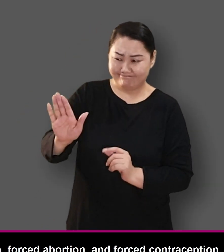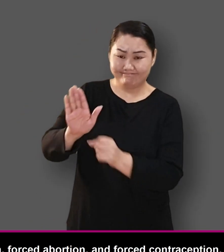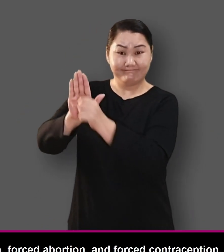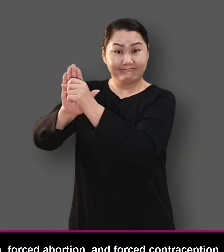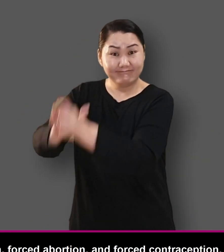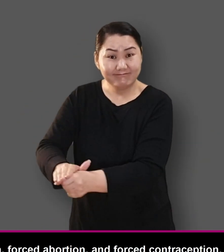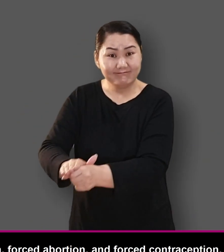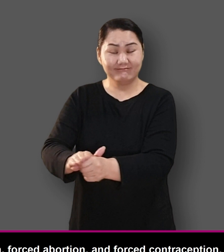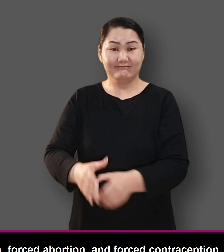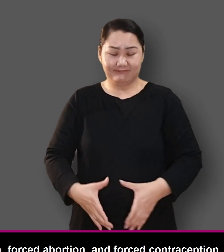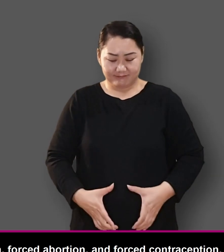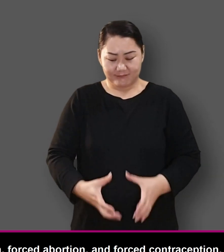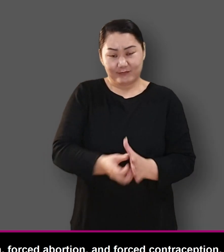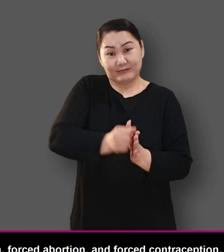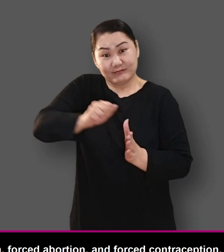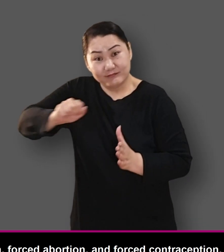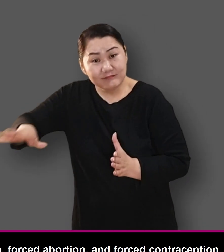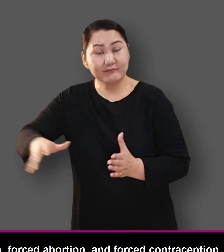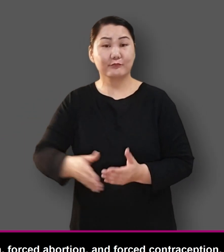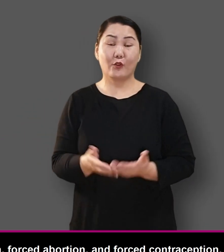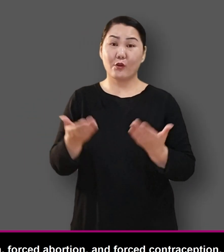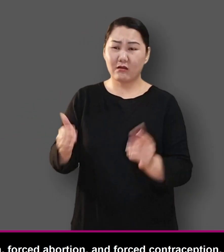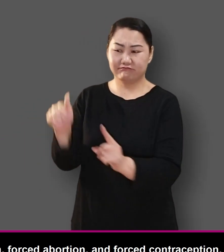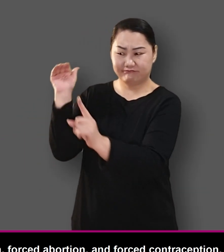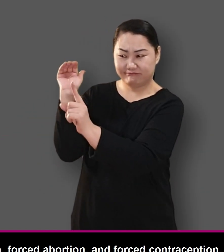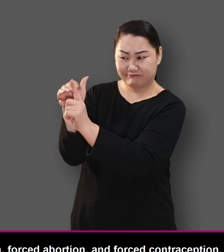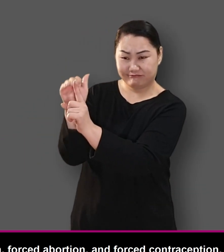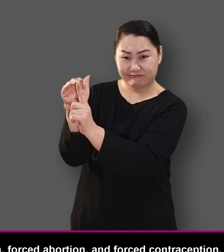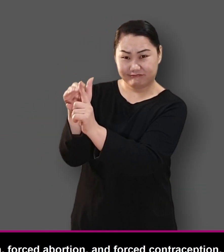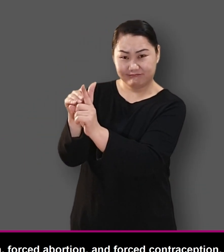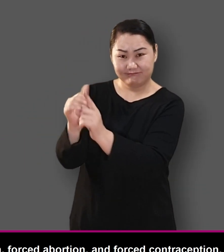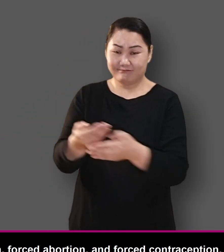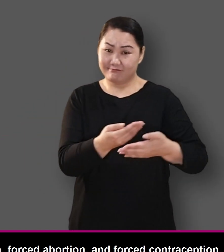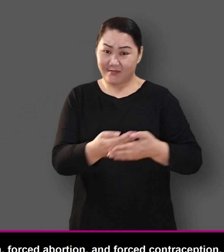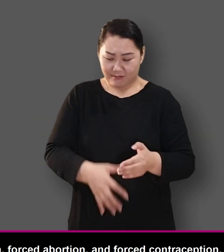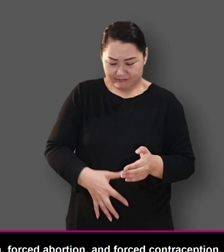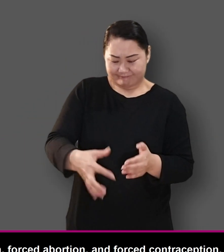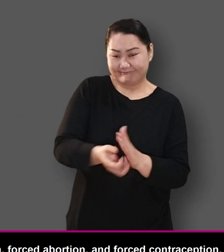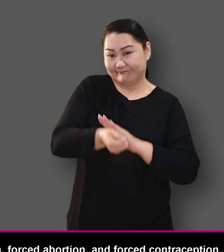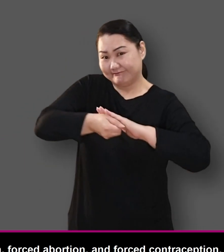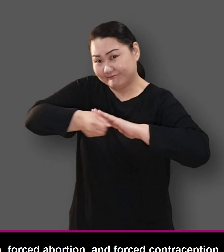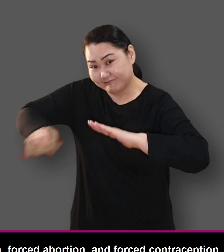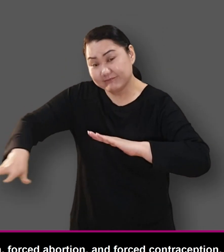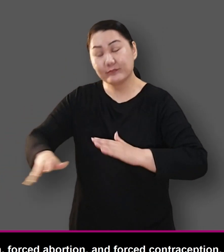are subjected to forced sterilization, forced abortion, and forced contraception.